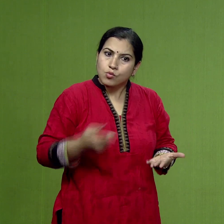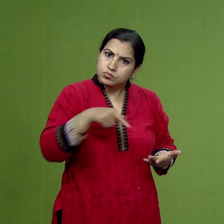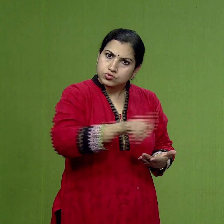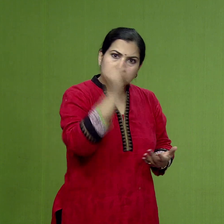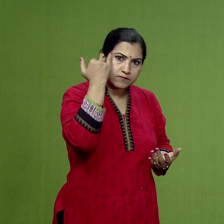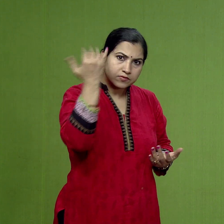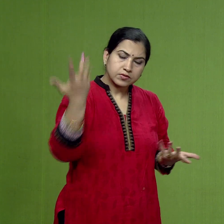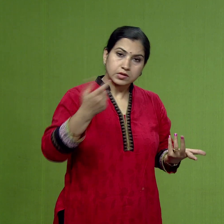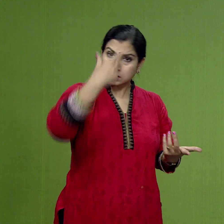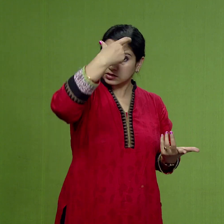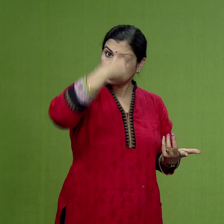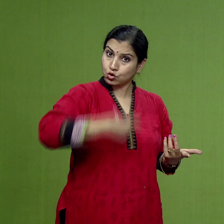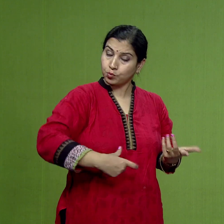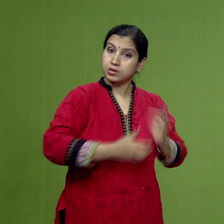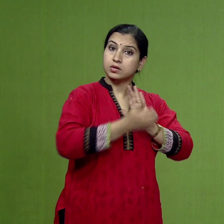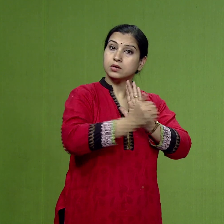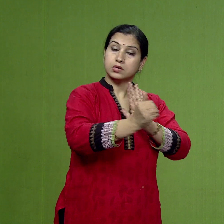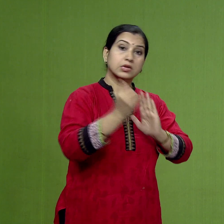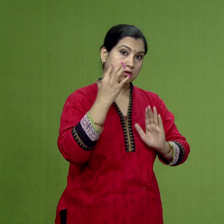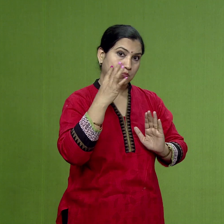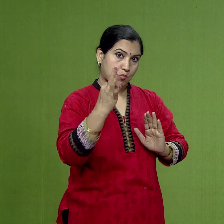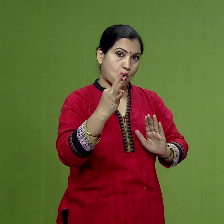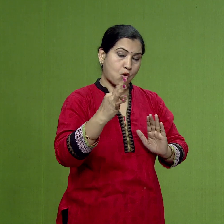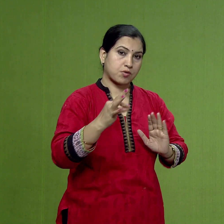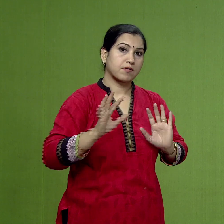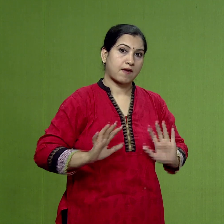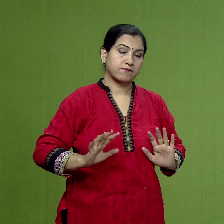human beings play the role of the best resource.